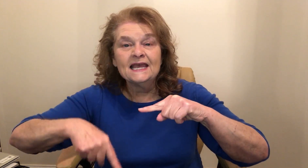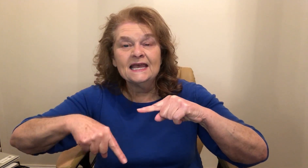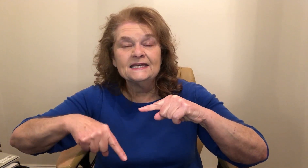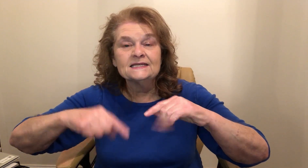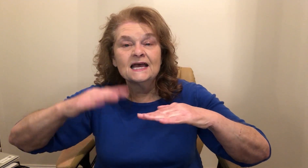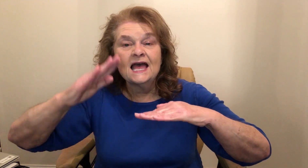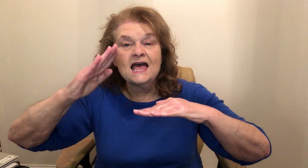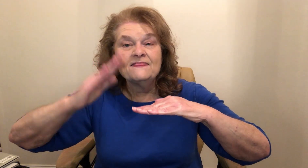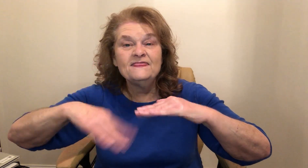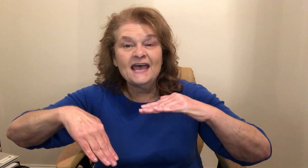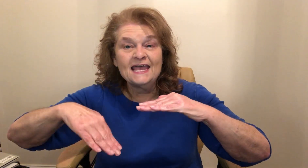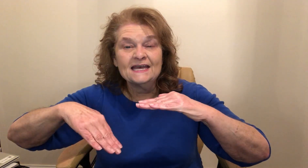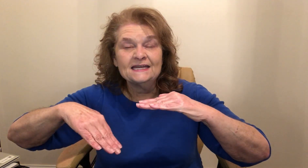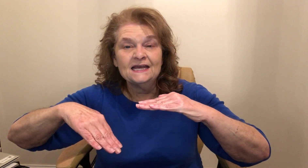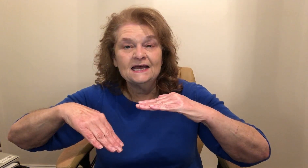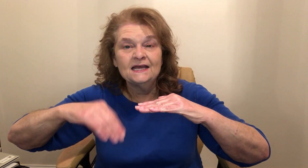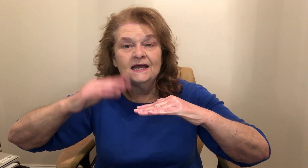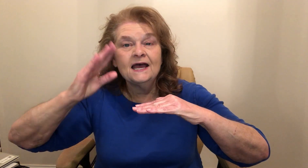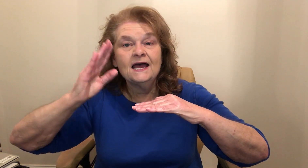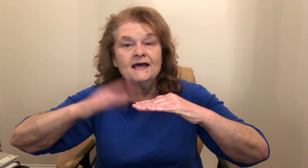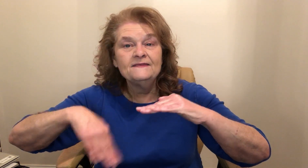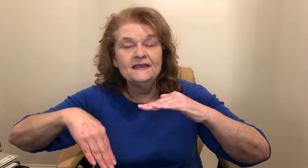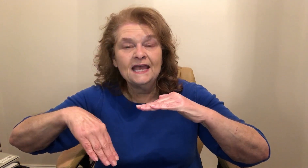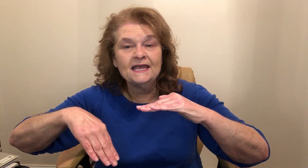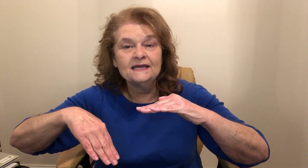can't, than,